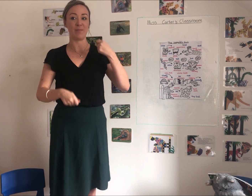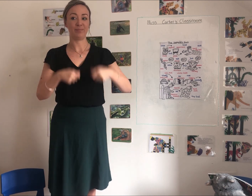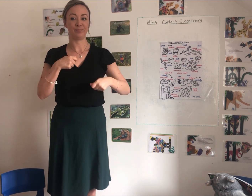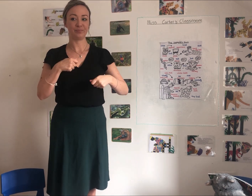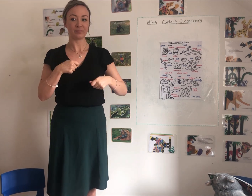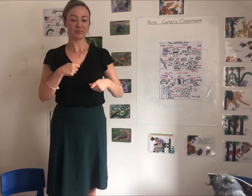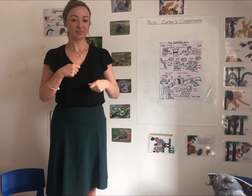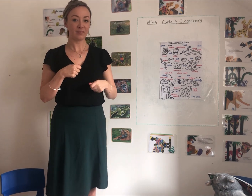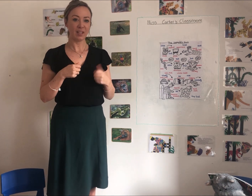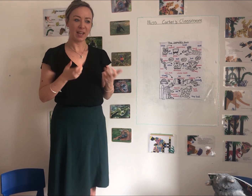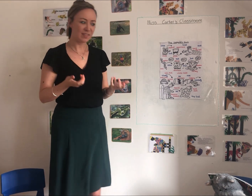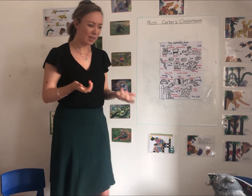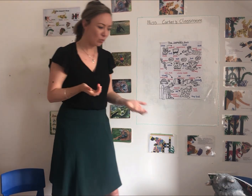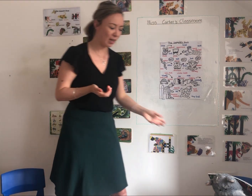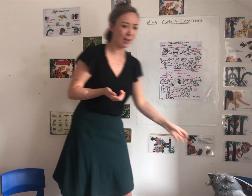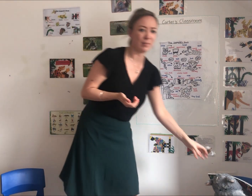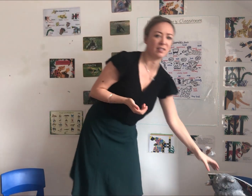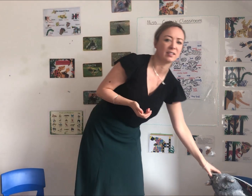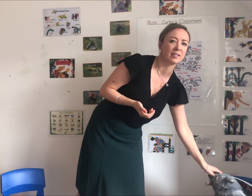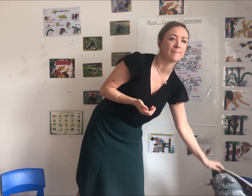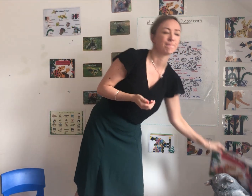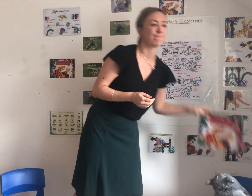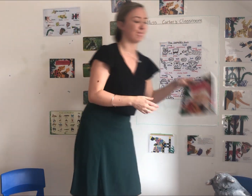drum. And then what happens?